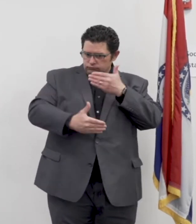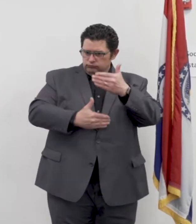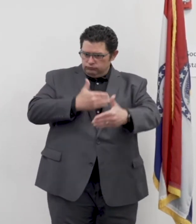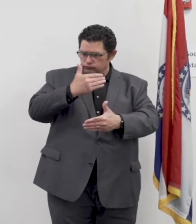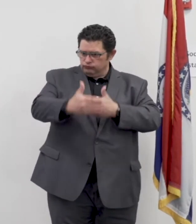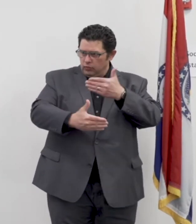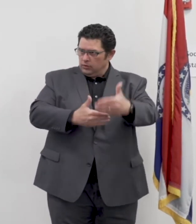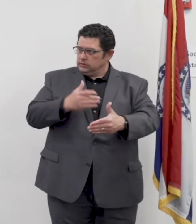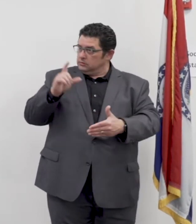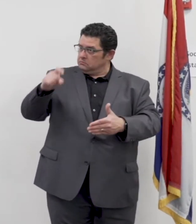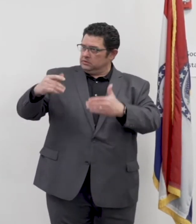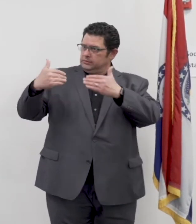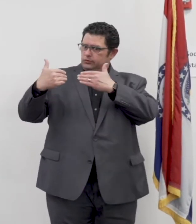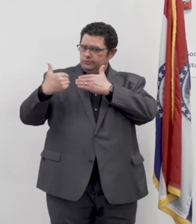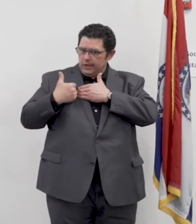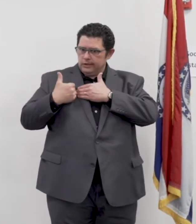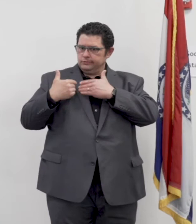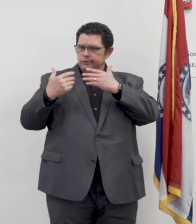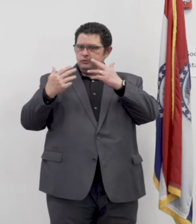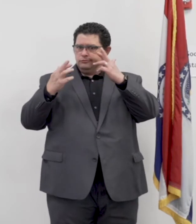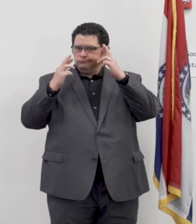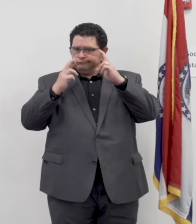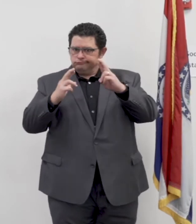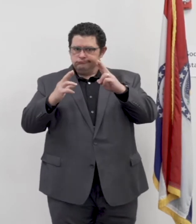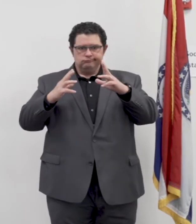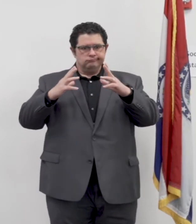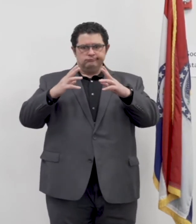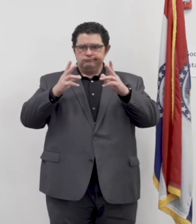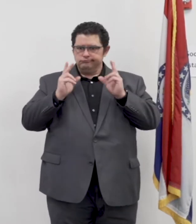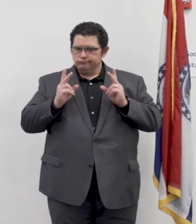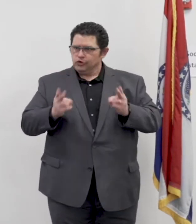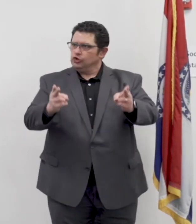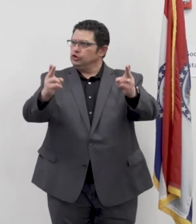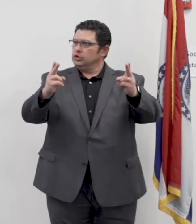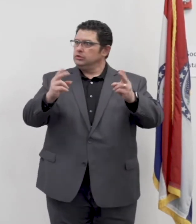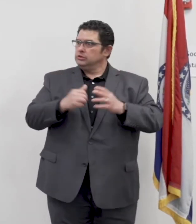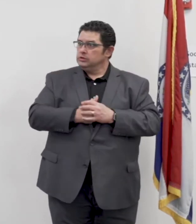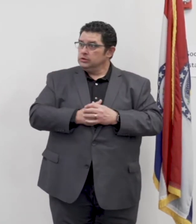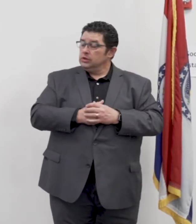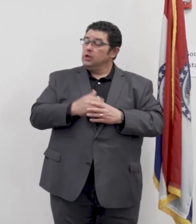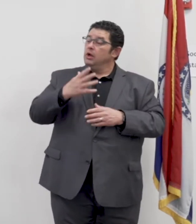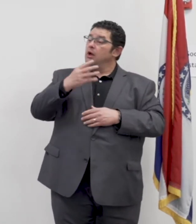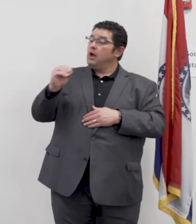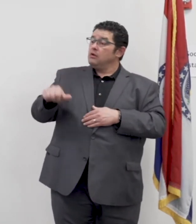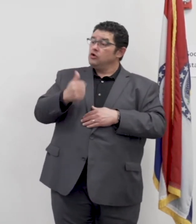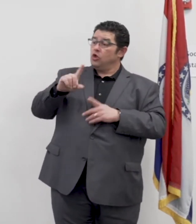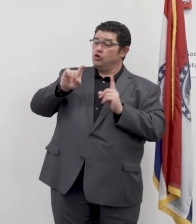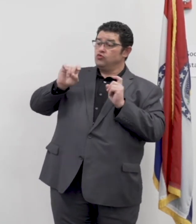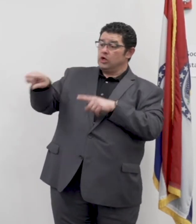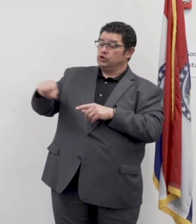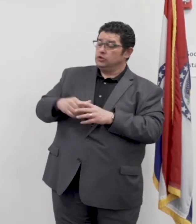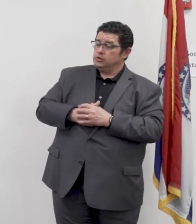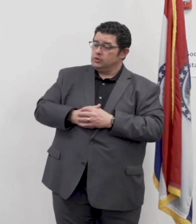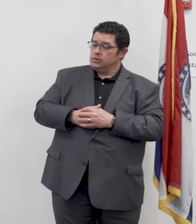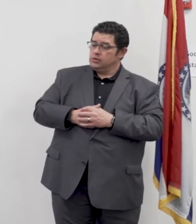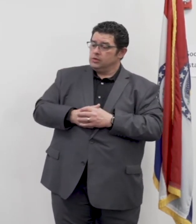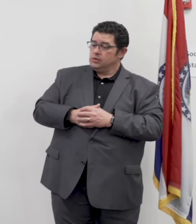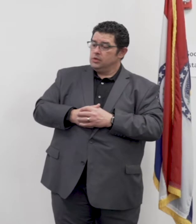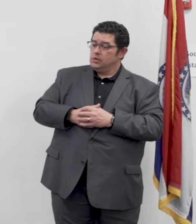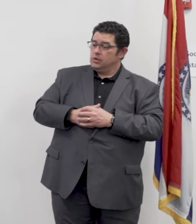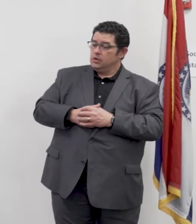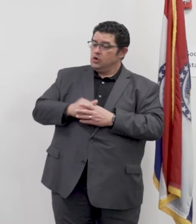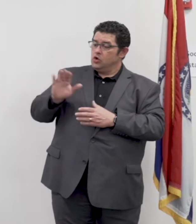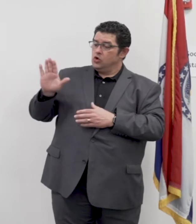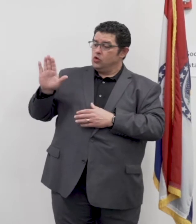to be responsible and thoughtful and urgent, and we think this strikes the right balance. And a follow-up question to that. After your